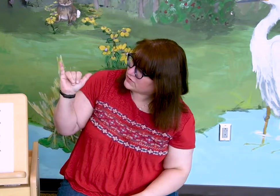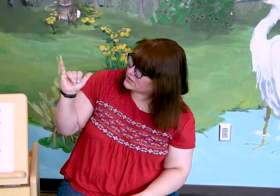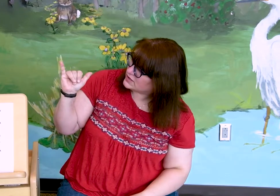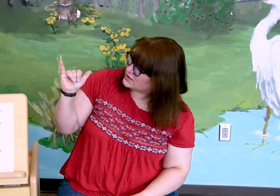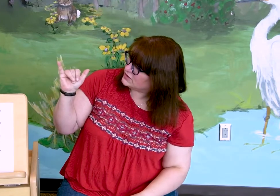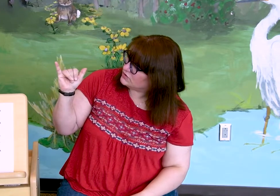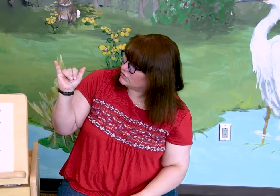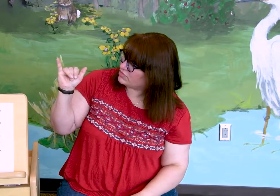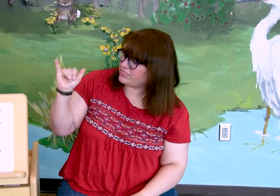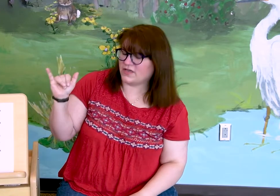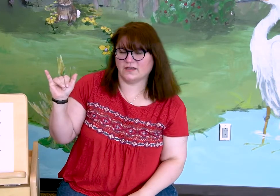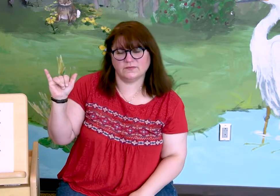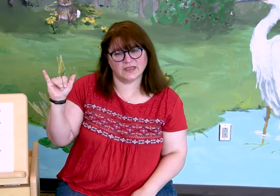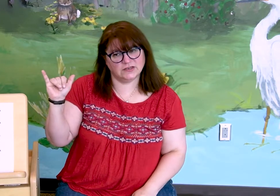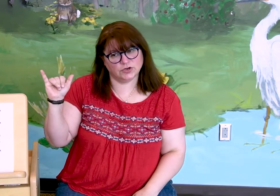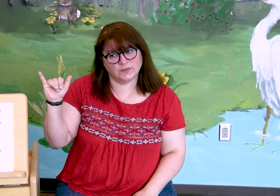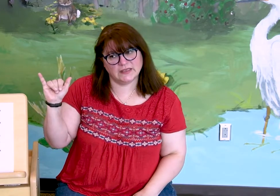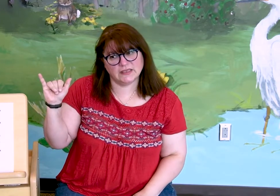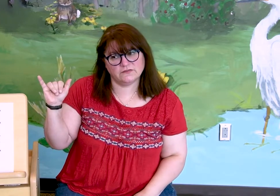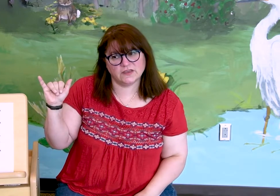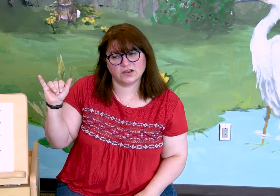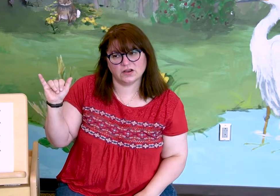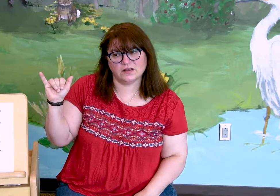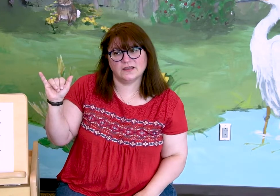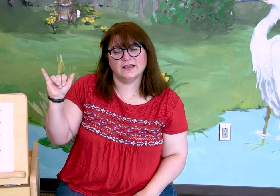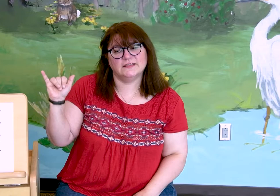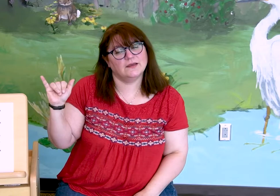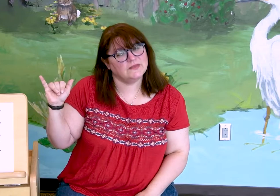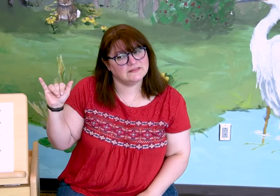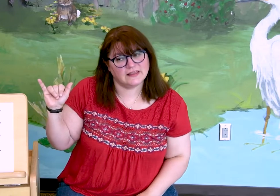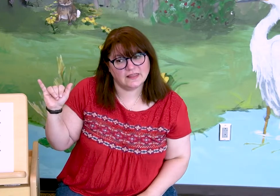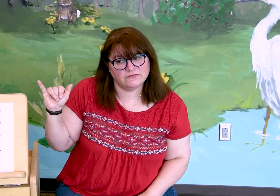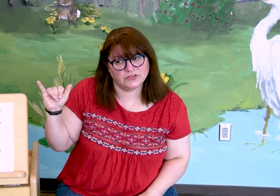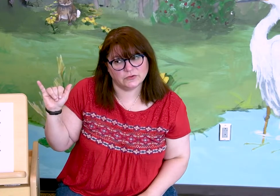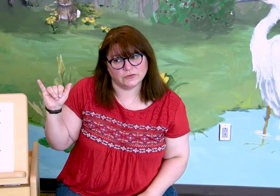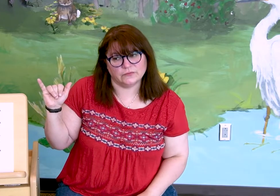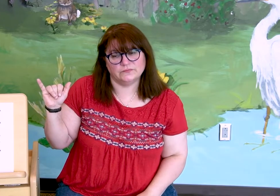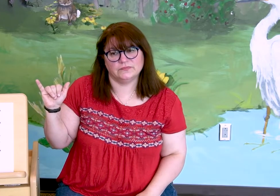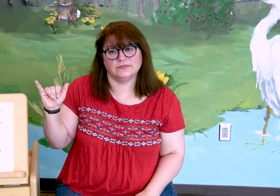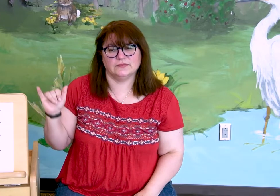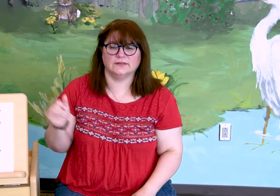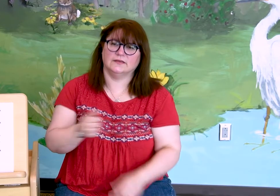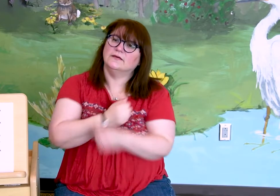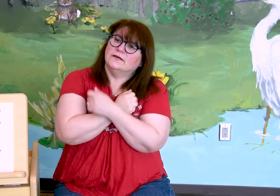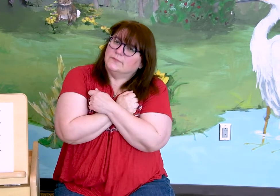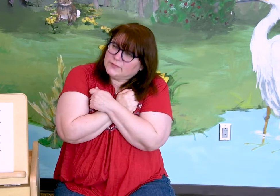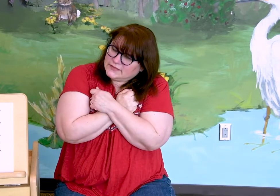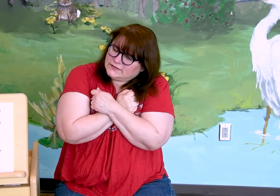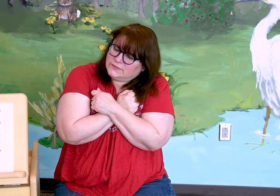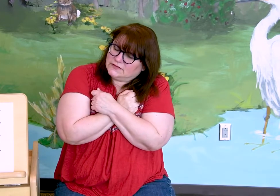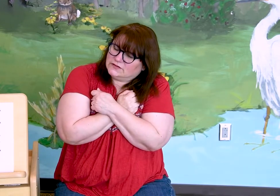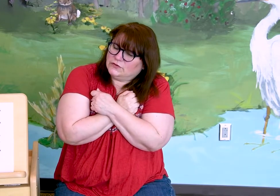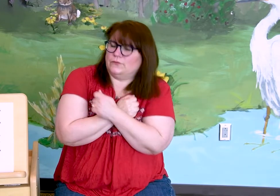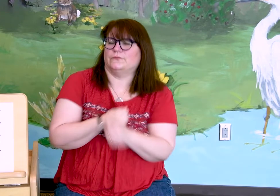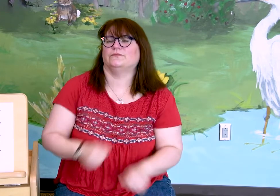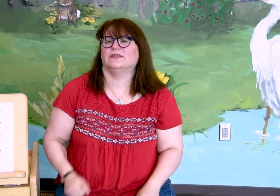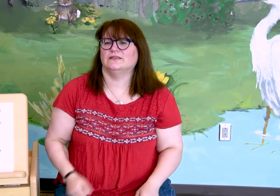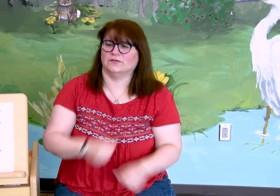your thumb and your pinky finger. And that means I love you. But this means it too. So